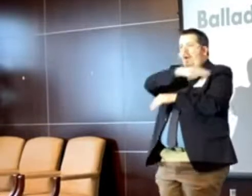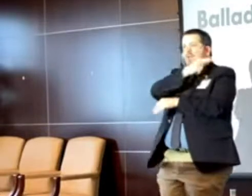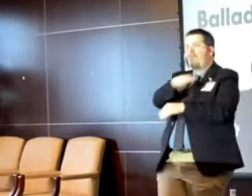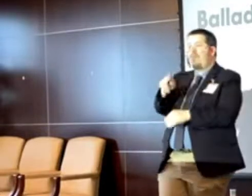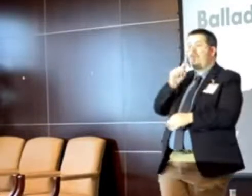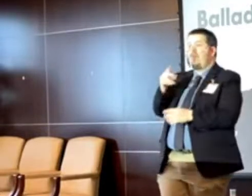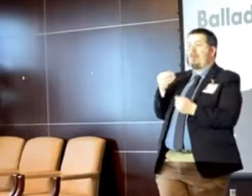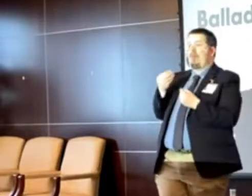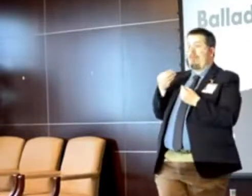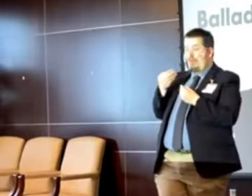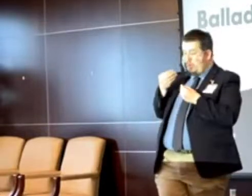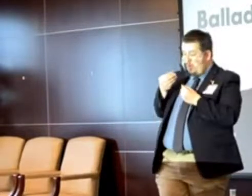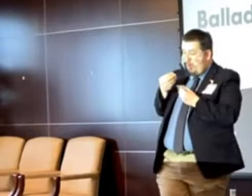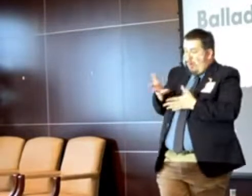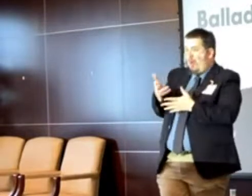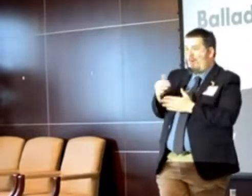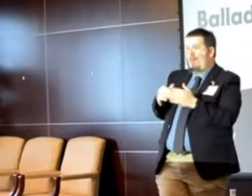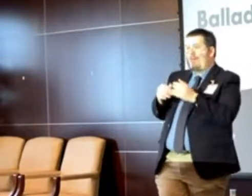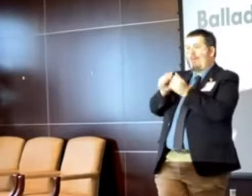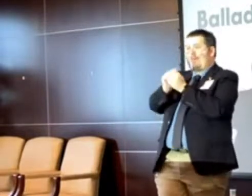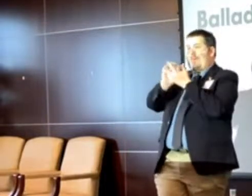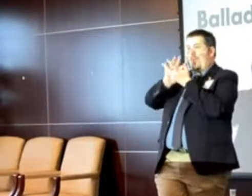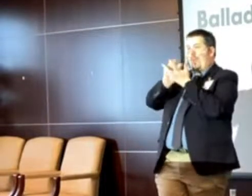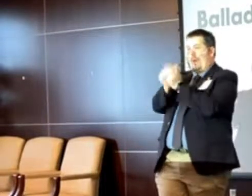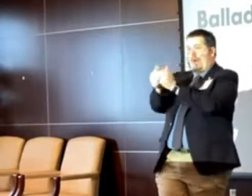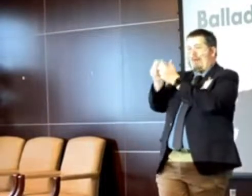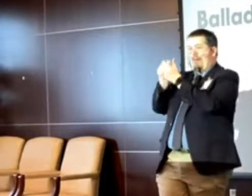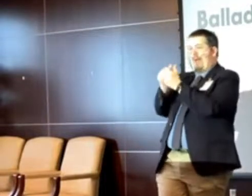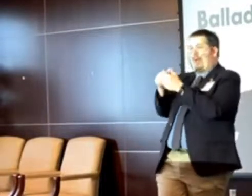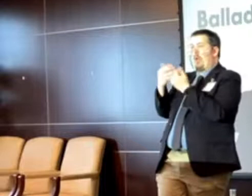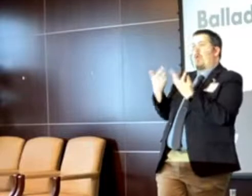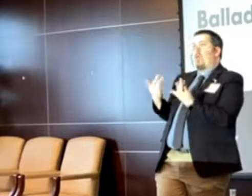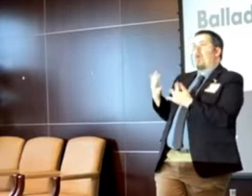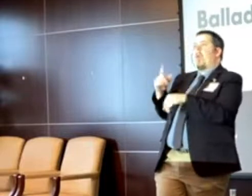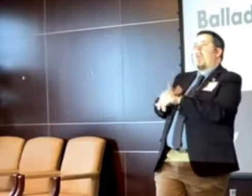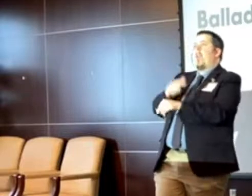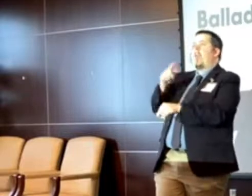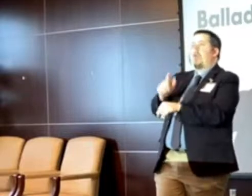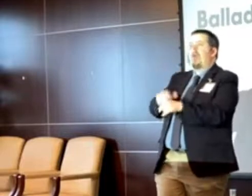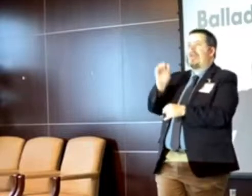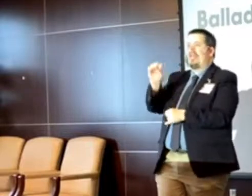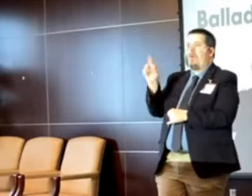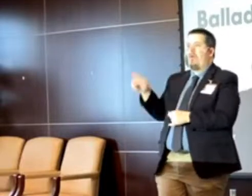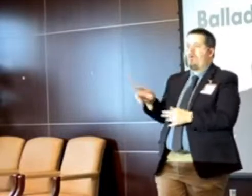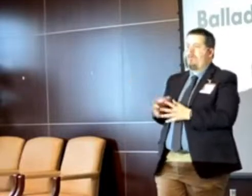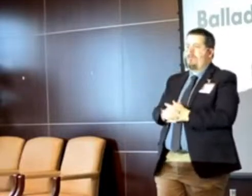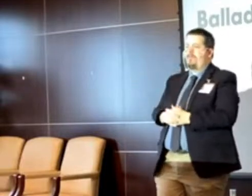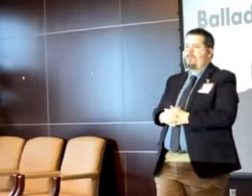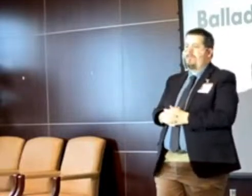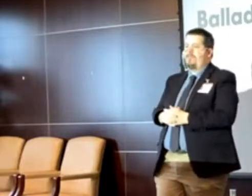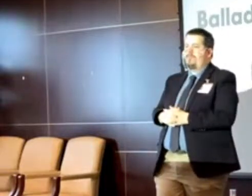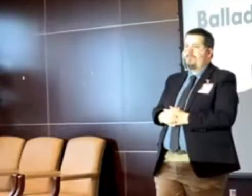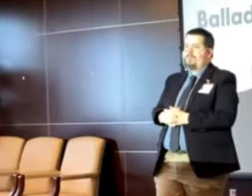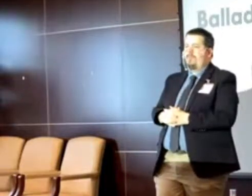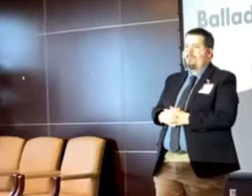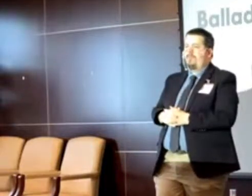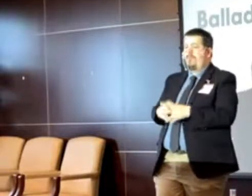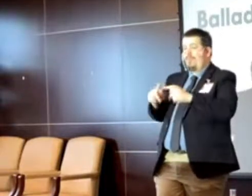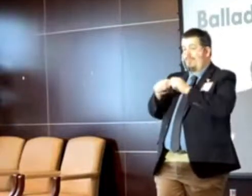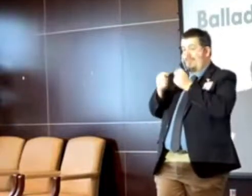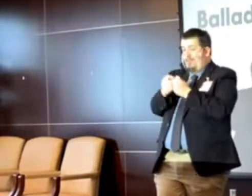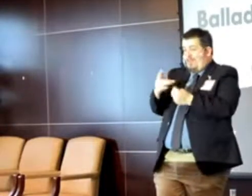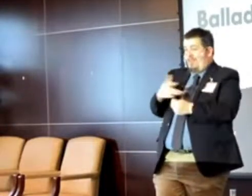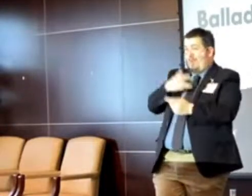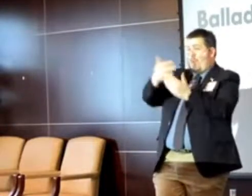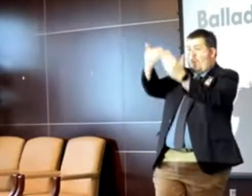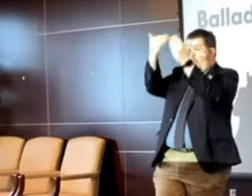which is causing those overcrowding and longer wait times in our emergency departments. Our teams are overwhelmed by